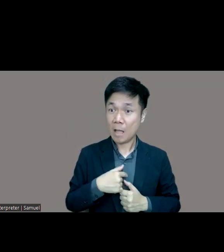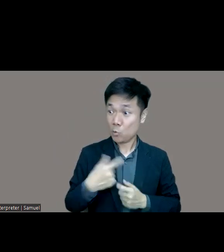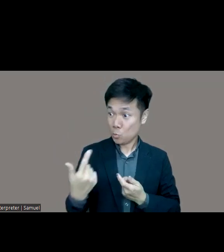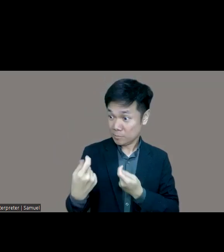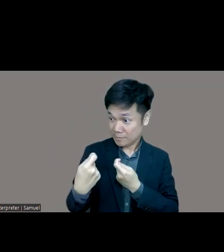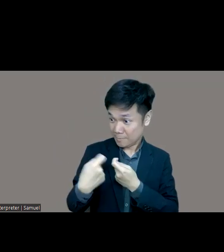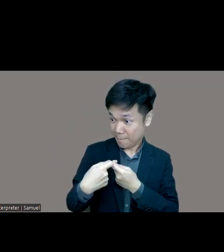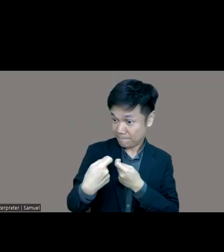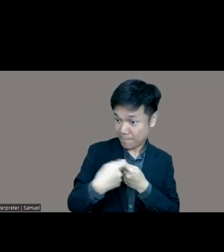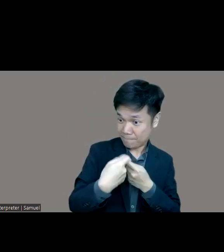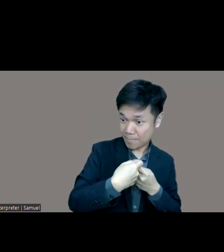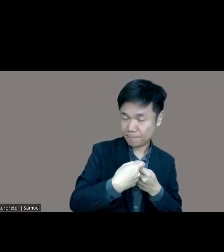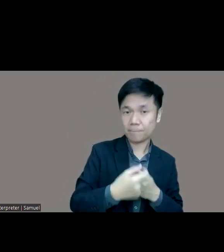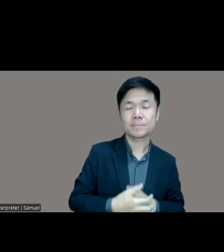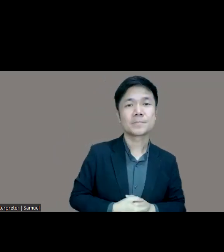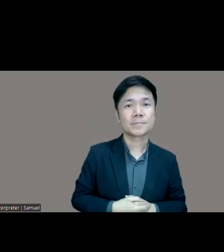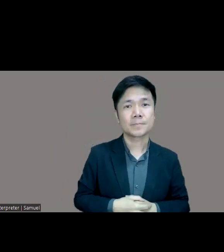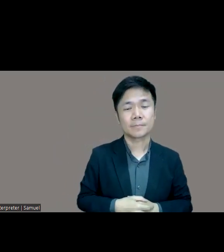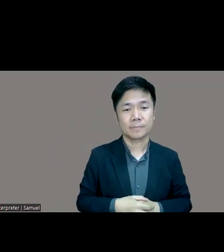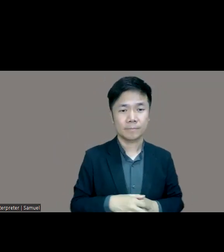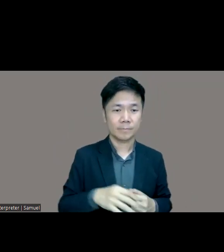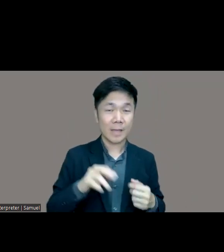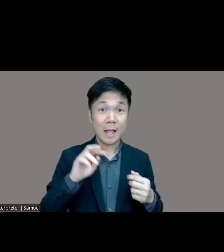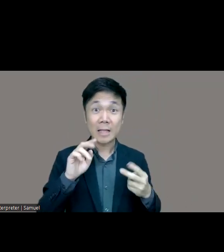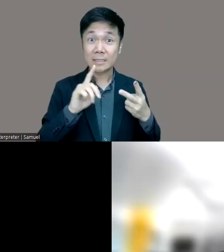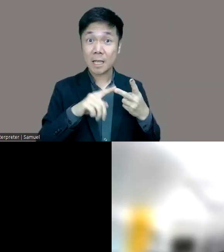The second point